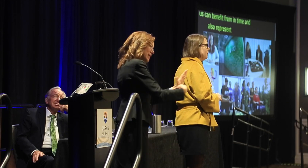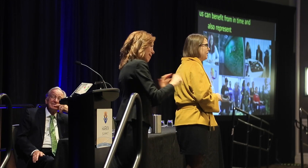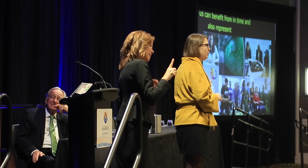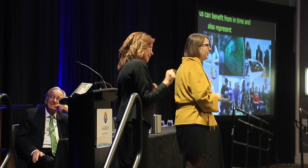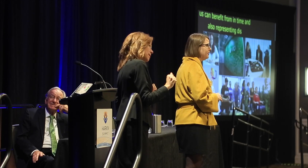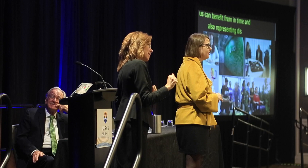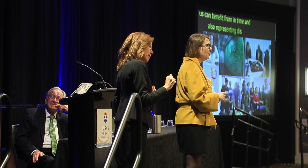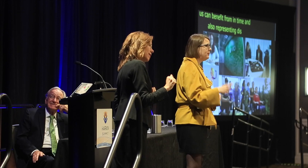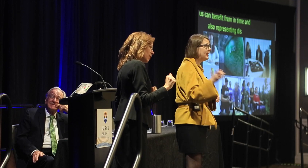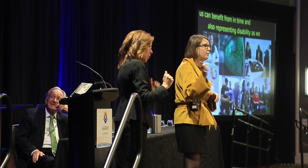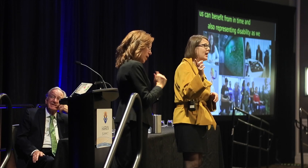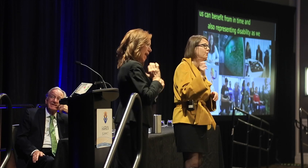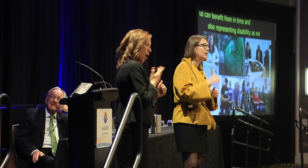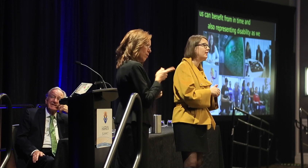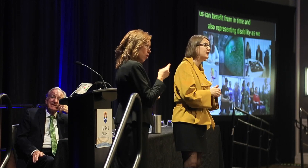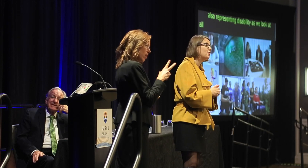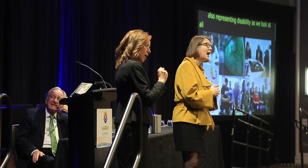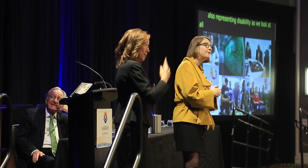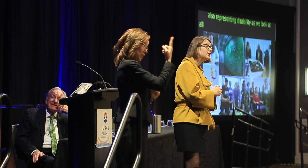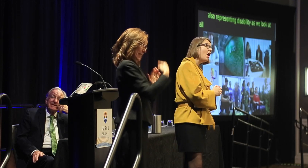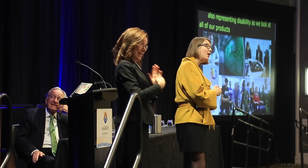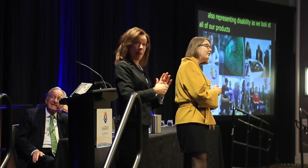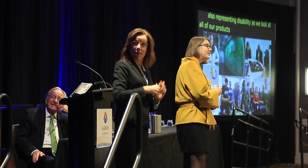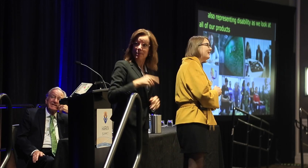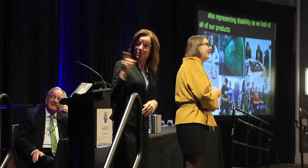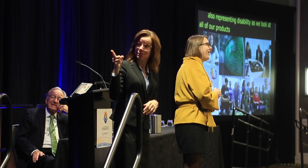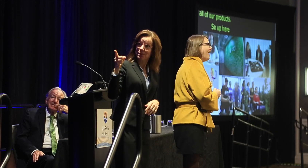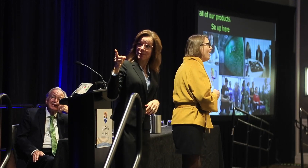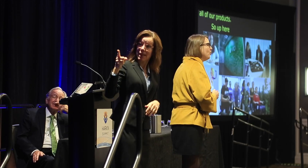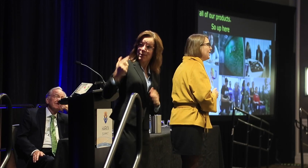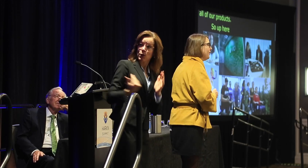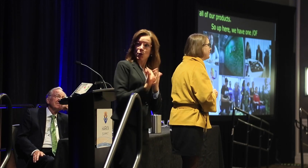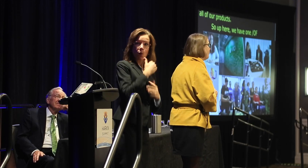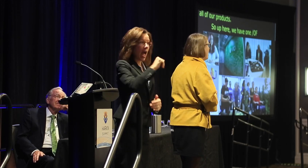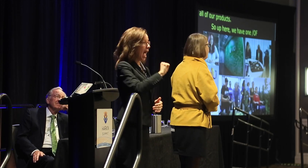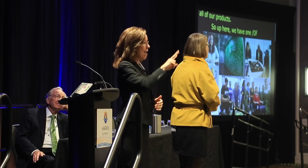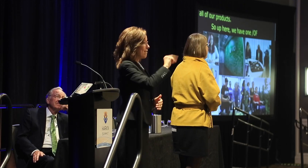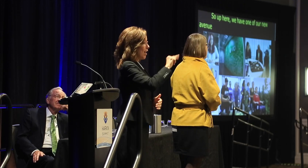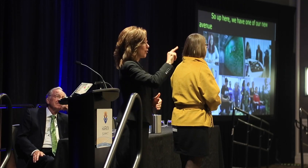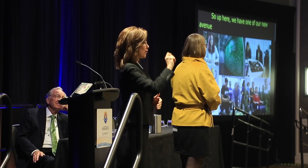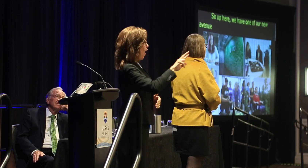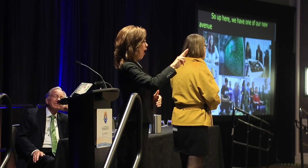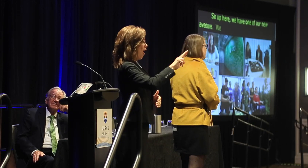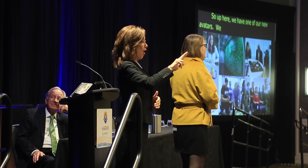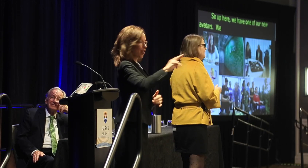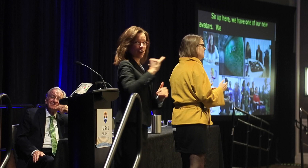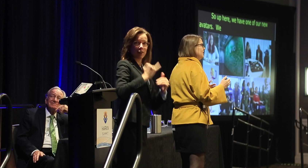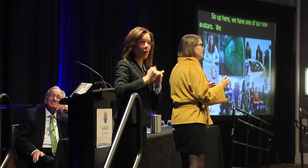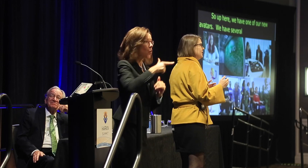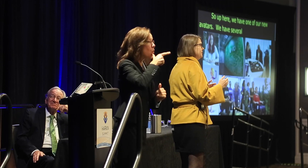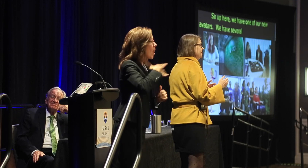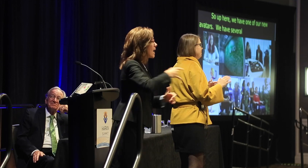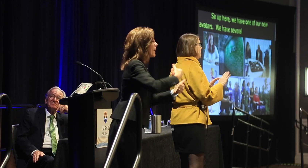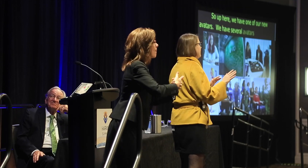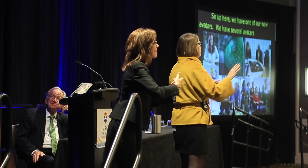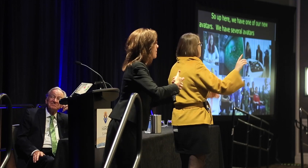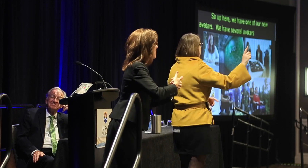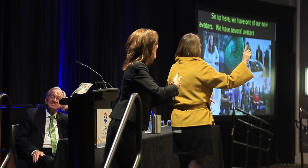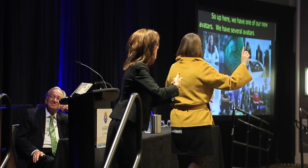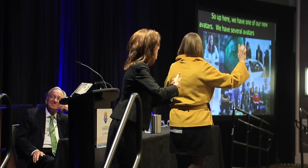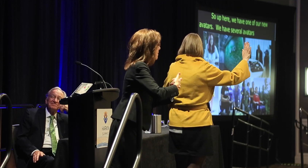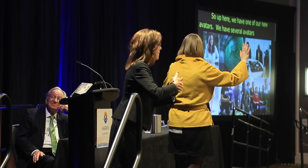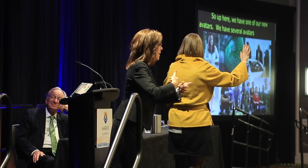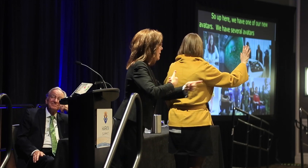look at all of our products. So up here we have one of our new avatars. We have several avatars. Who's a gamer? Me